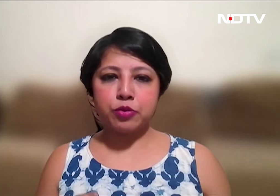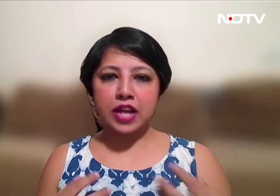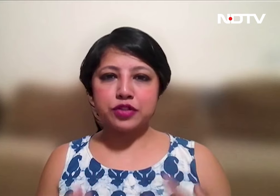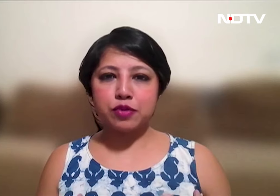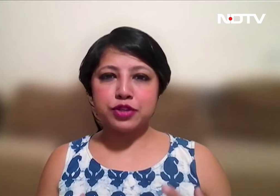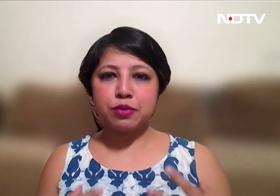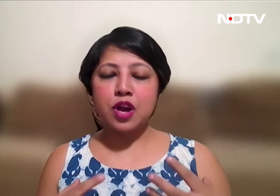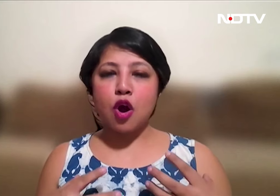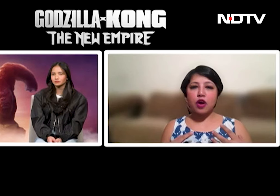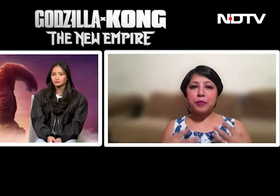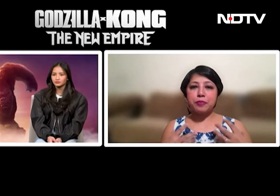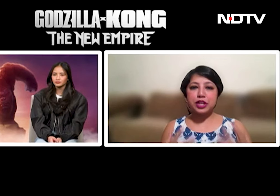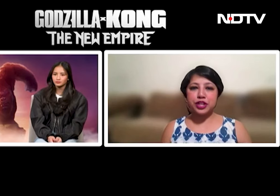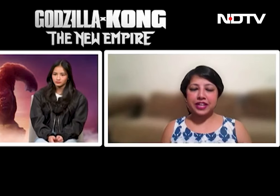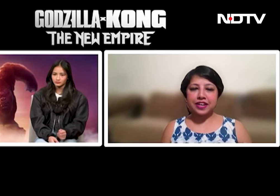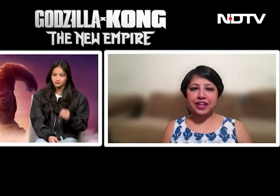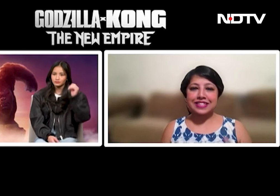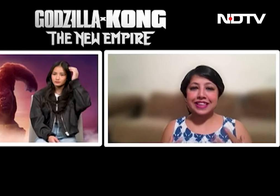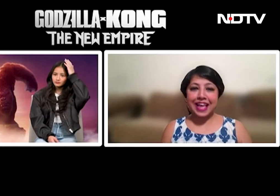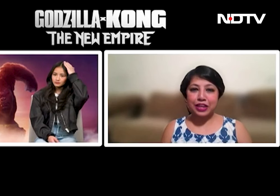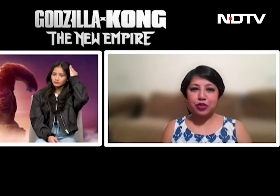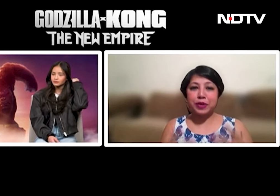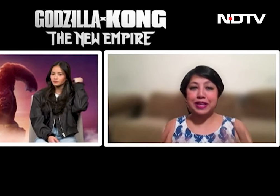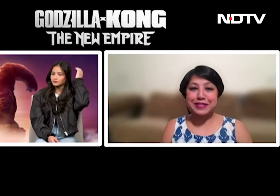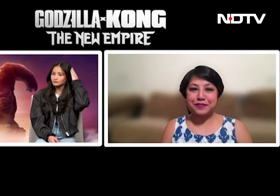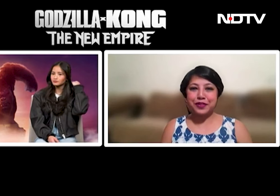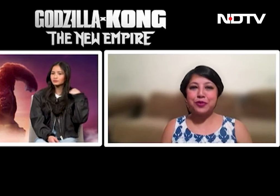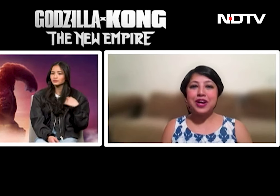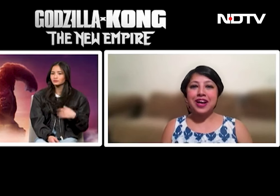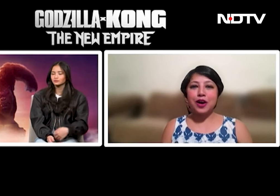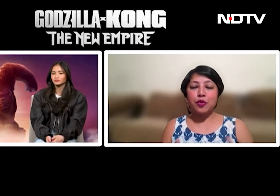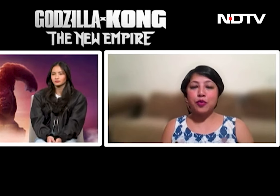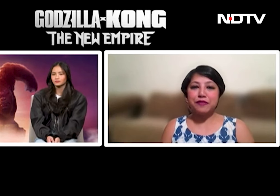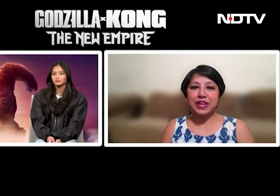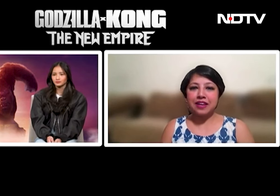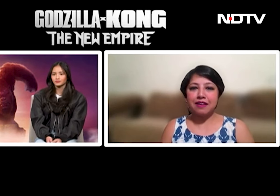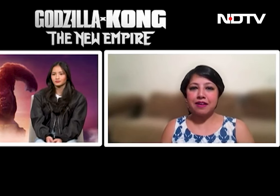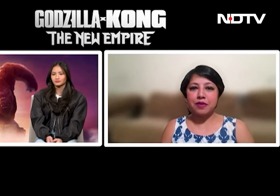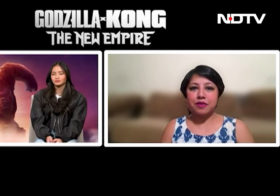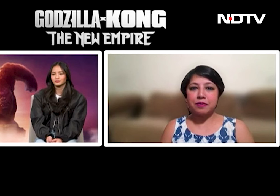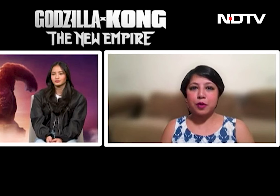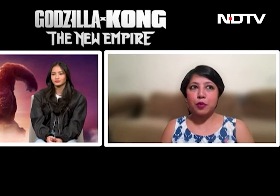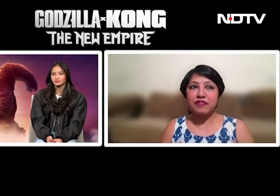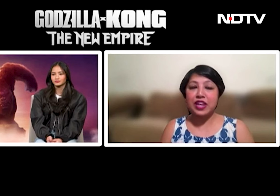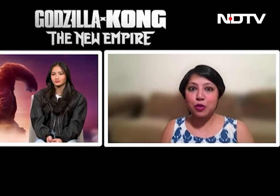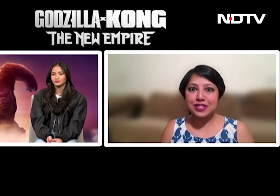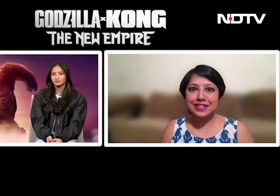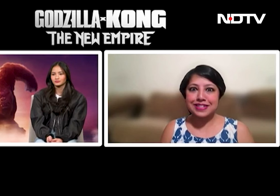to you and told you or appreciated it and said, thank you because of you, uh, we feel, uh, we feel noticed